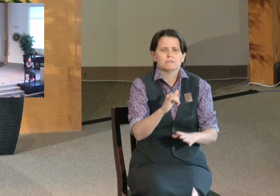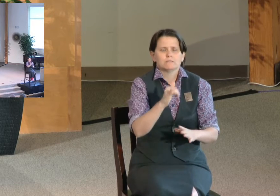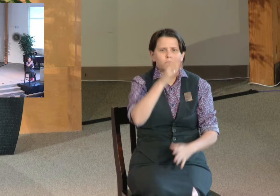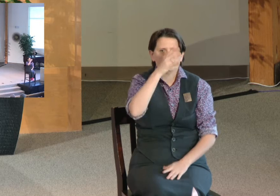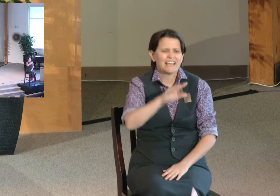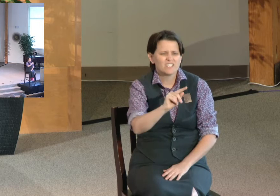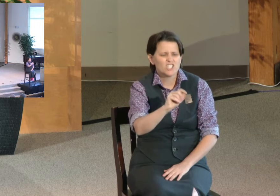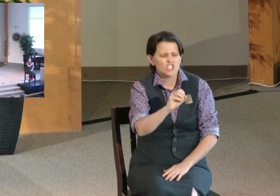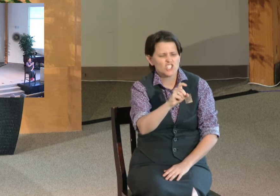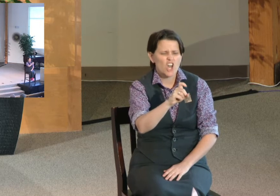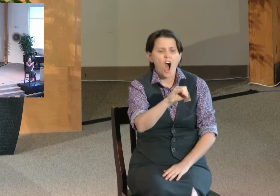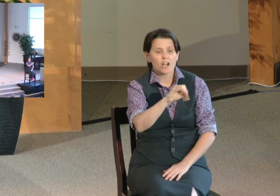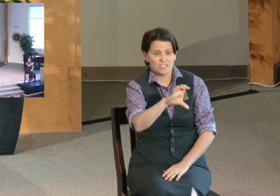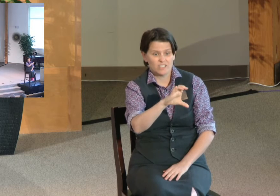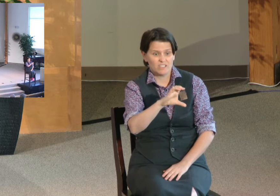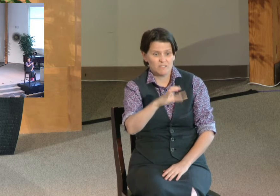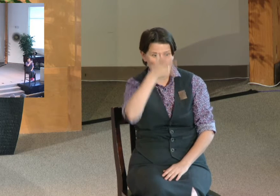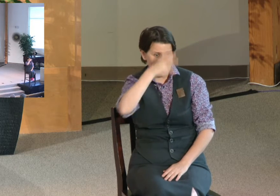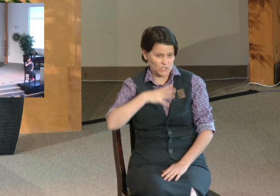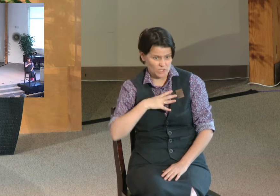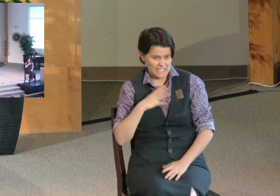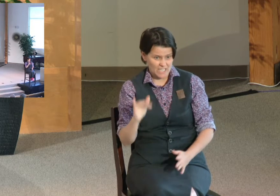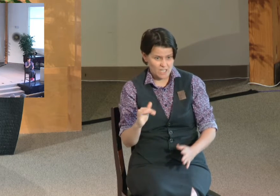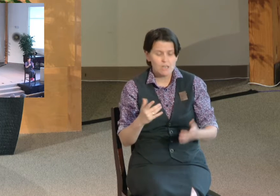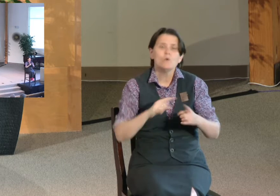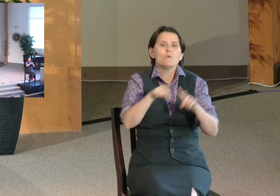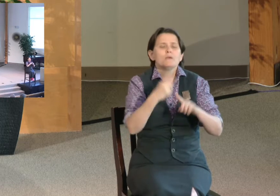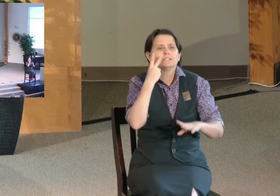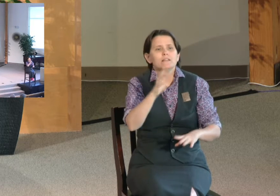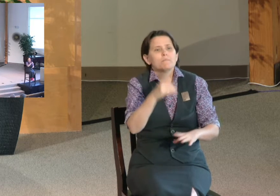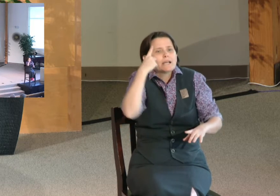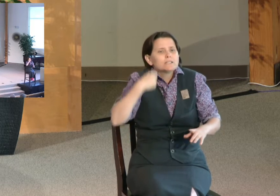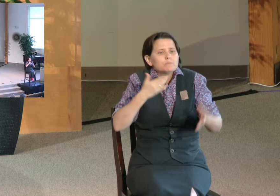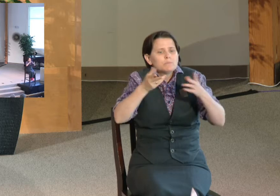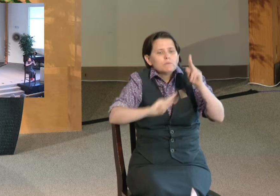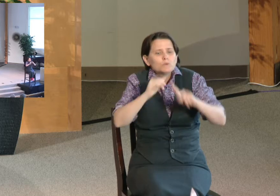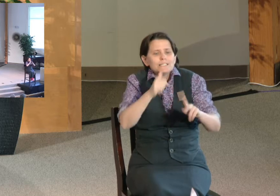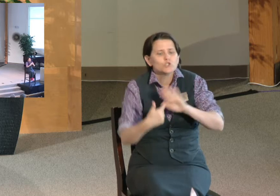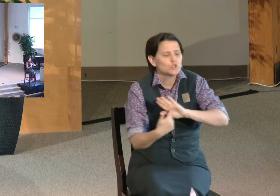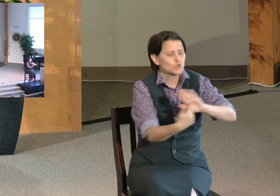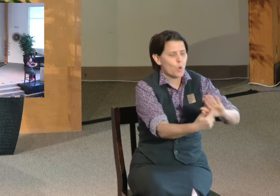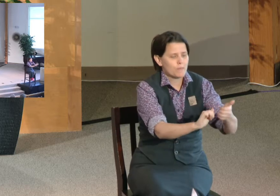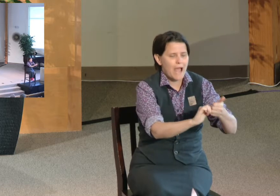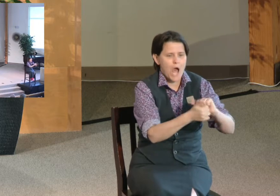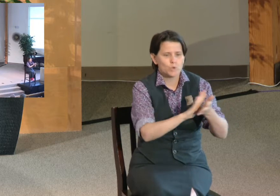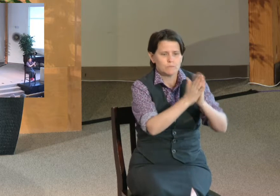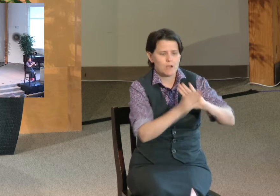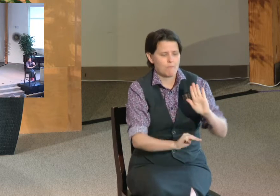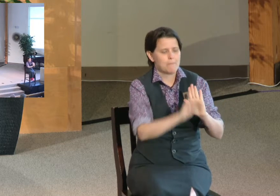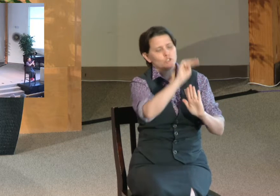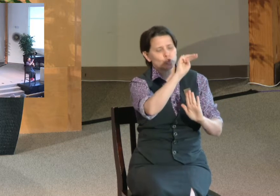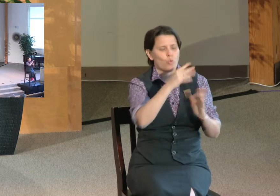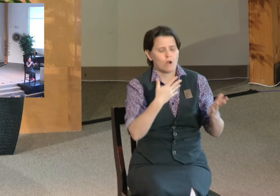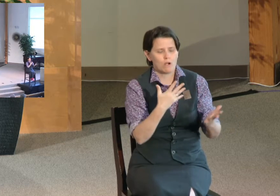how to be a mature man. Now, this doesn't mean that we condone and accept the behavior, but it does